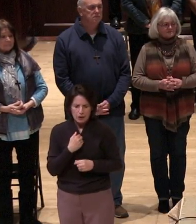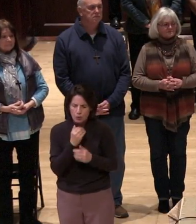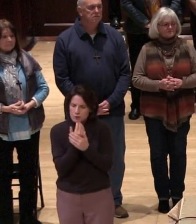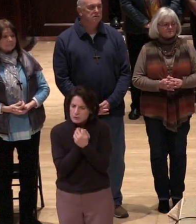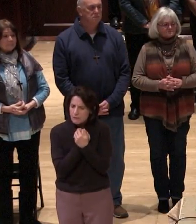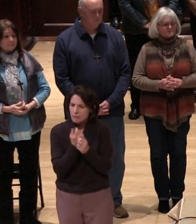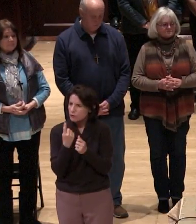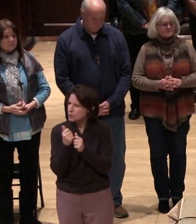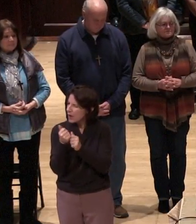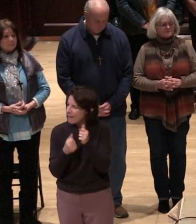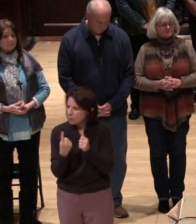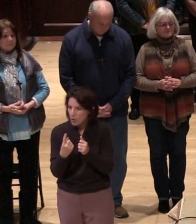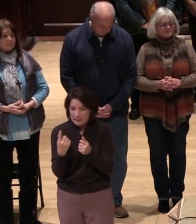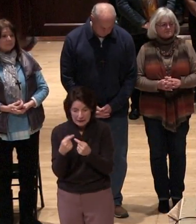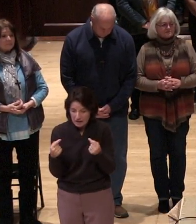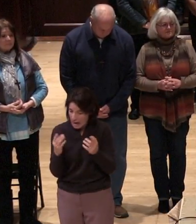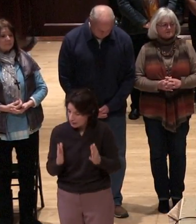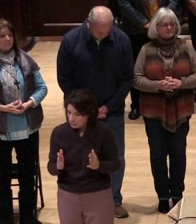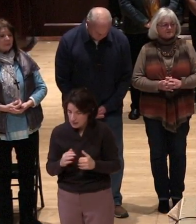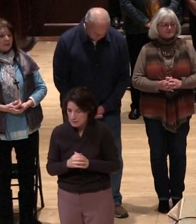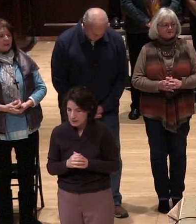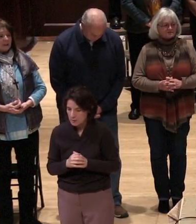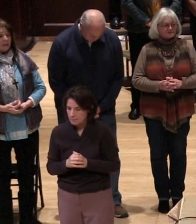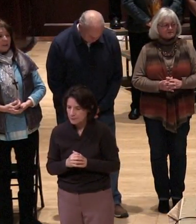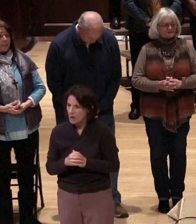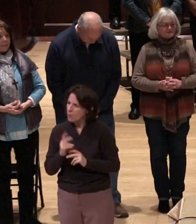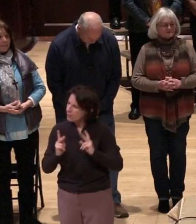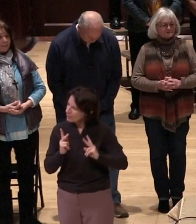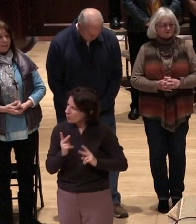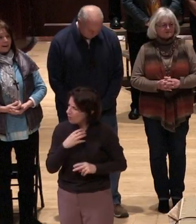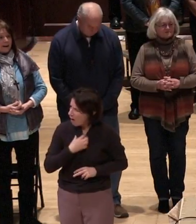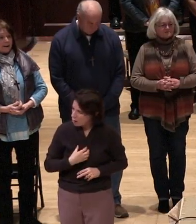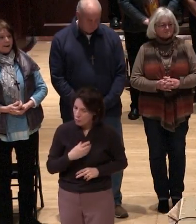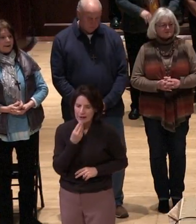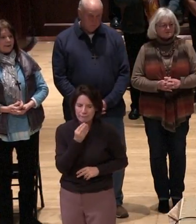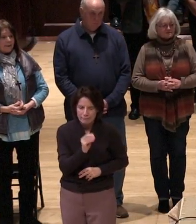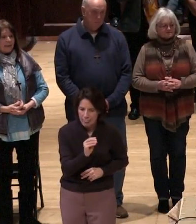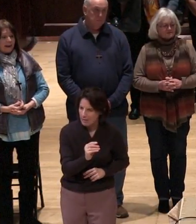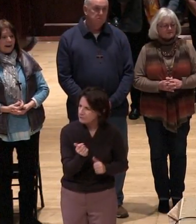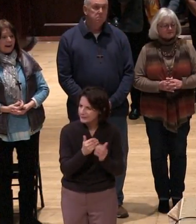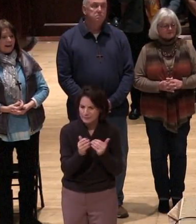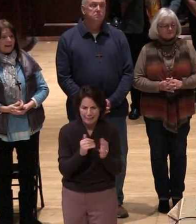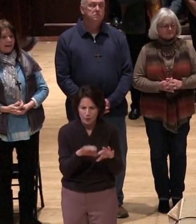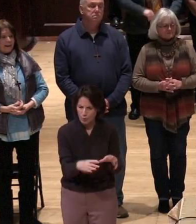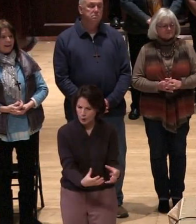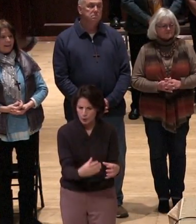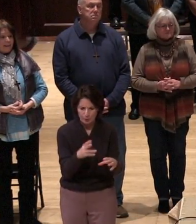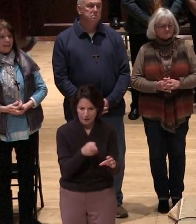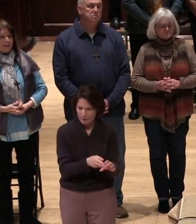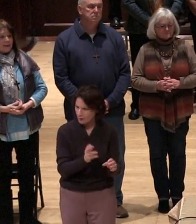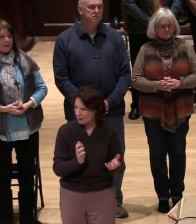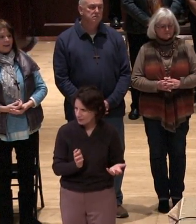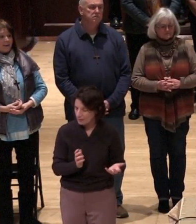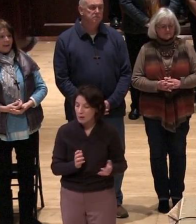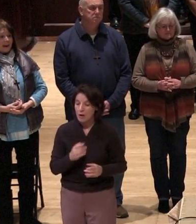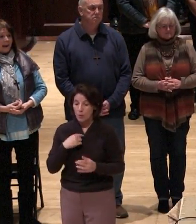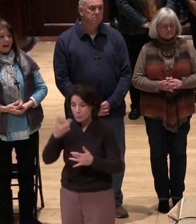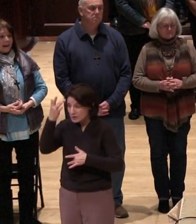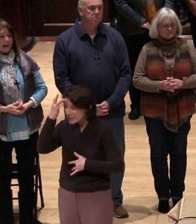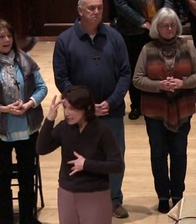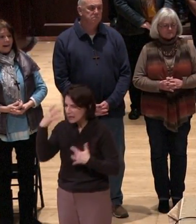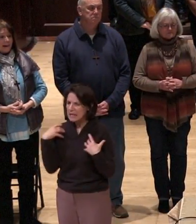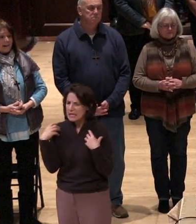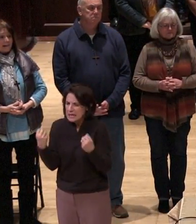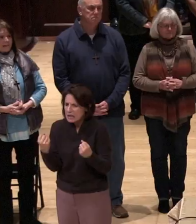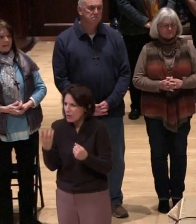were, even his enemies. When people were hungry, he fed them, no matter what group they belonged to. When they were sick, he healed them, regardless of